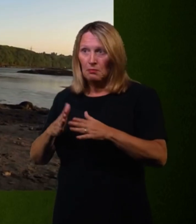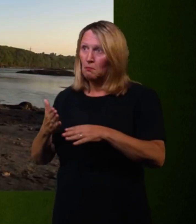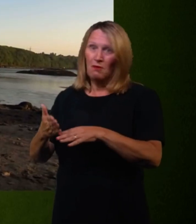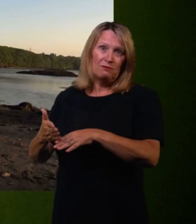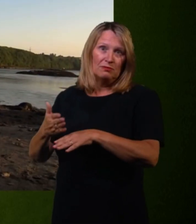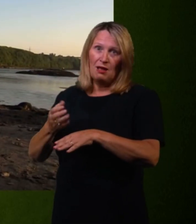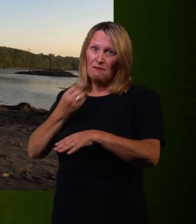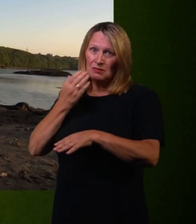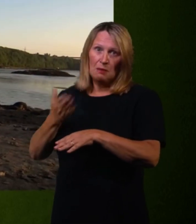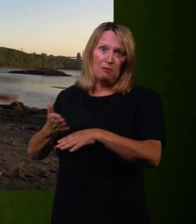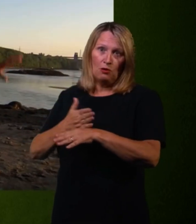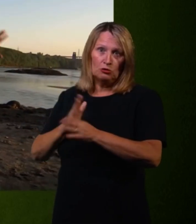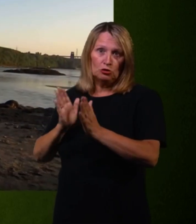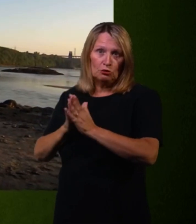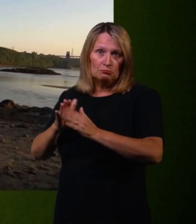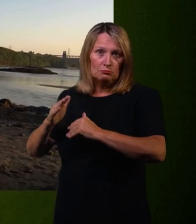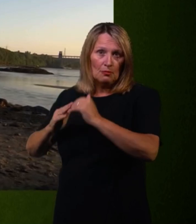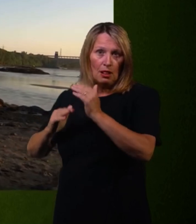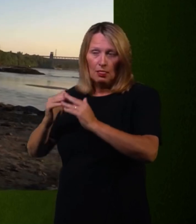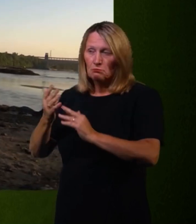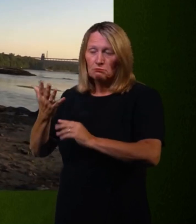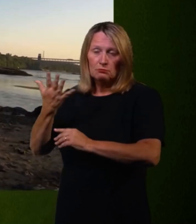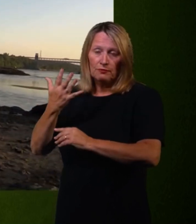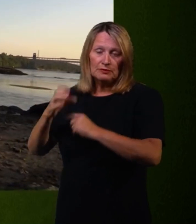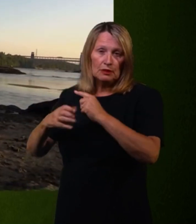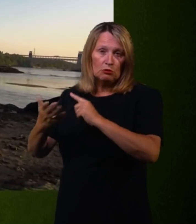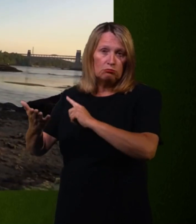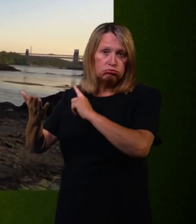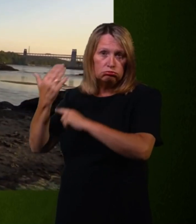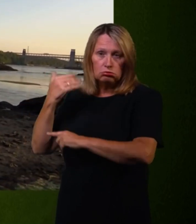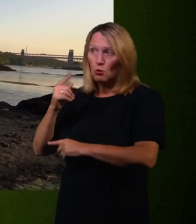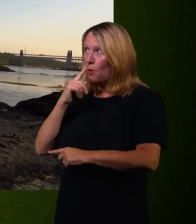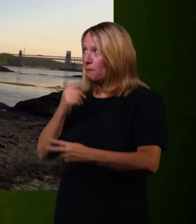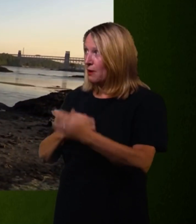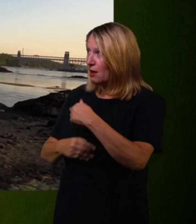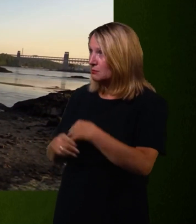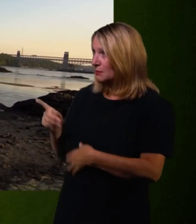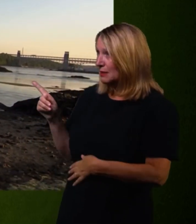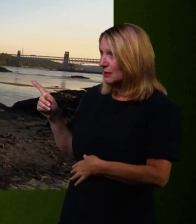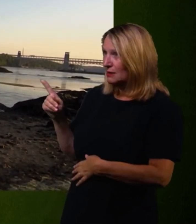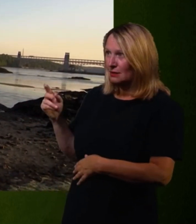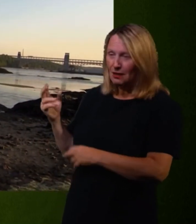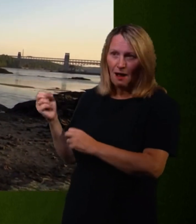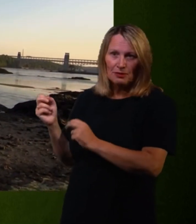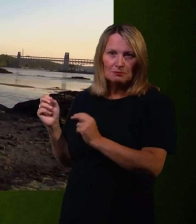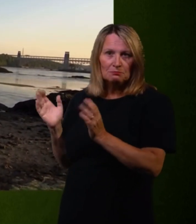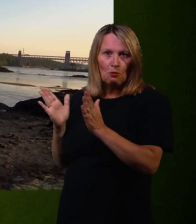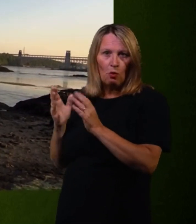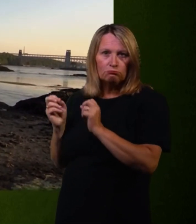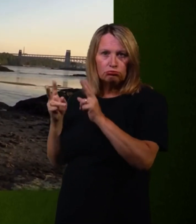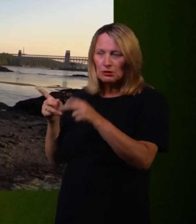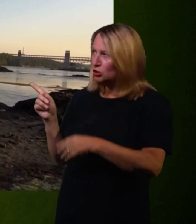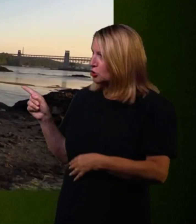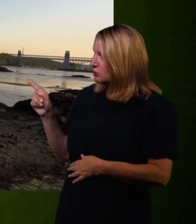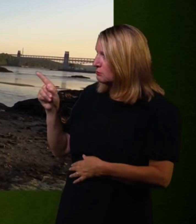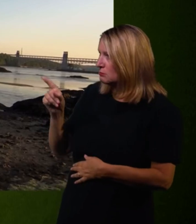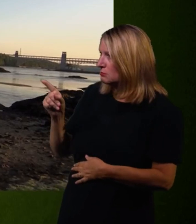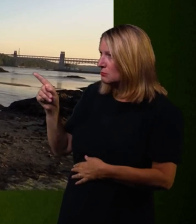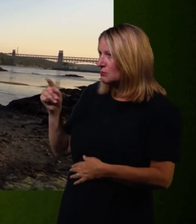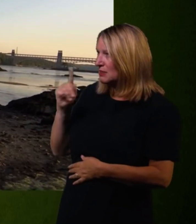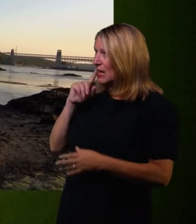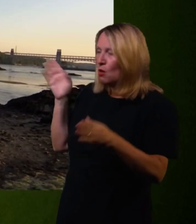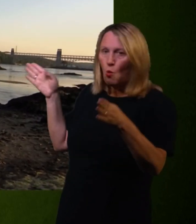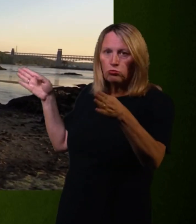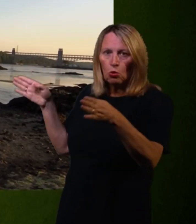15th century. Now, if you look behind me, the Menai Strait is at its narrowest, one of its narrowest points over here. And when the